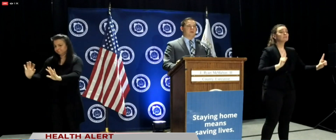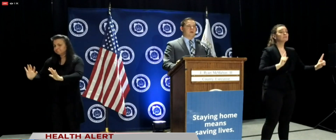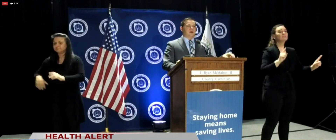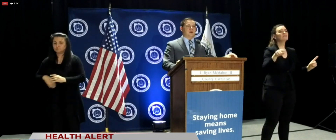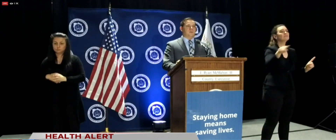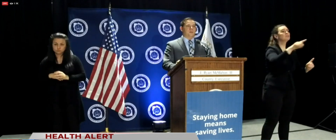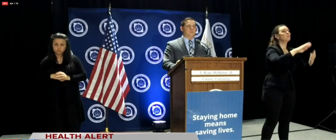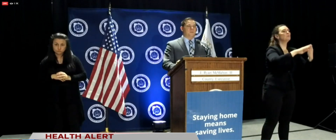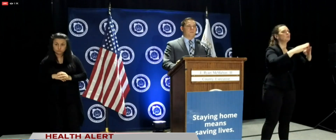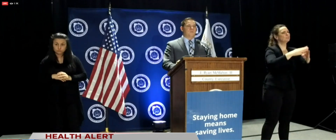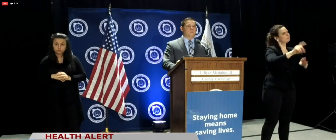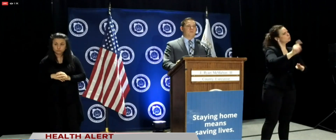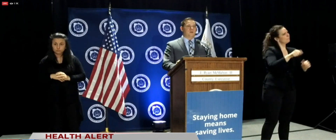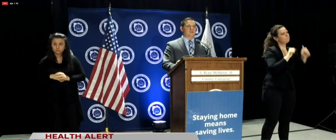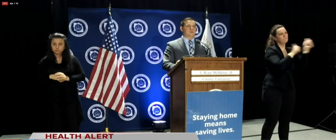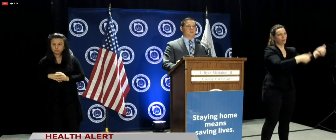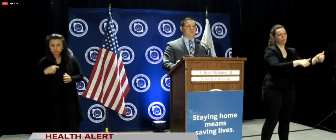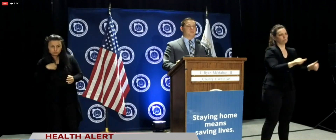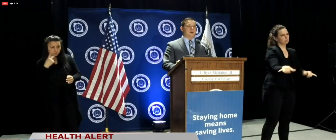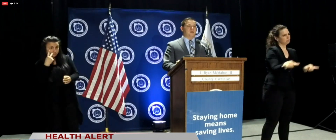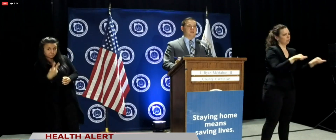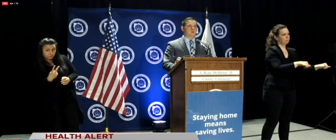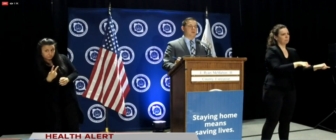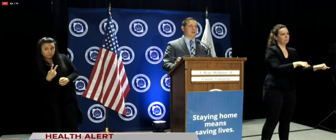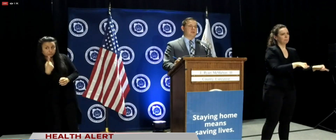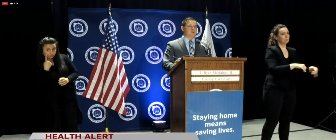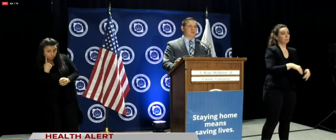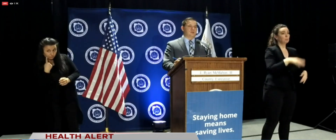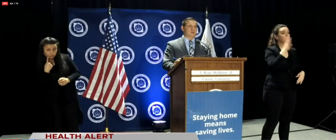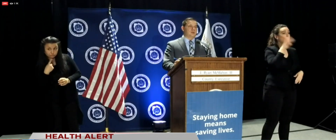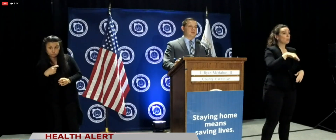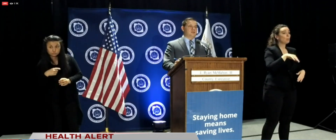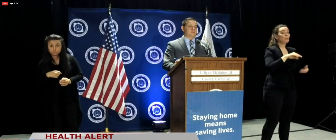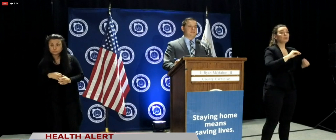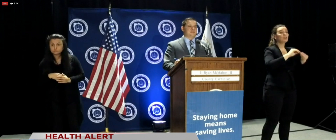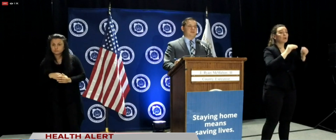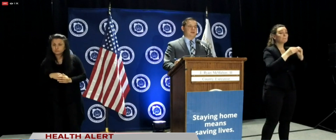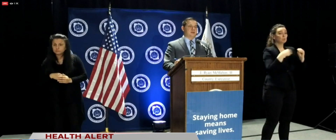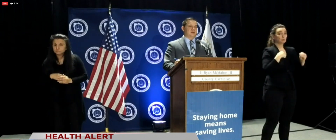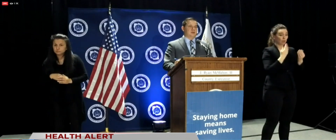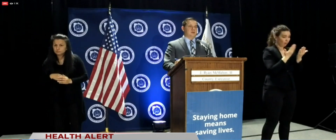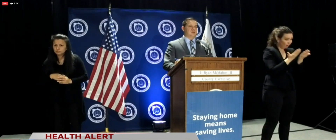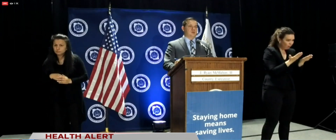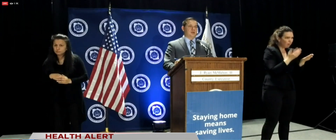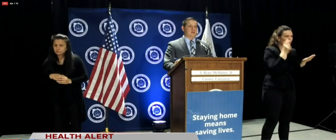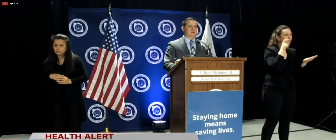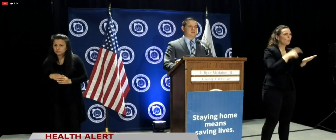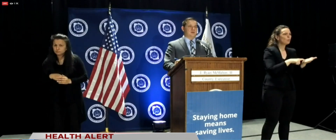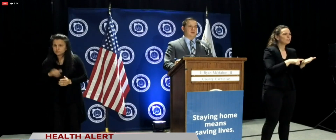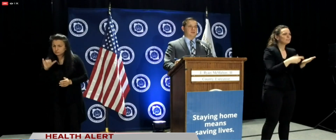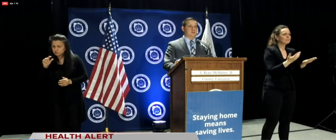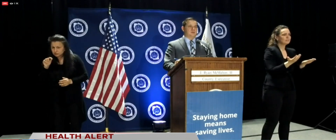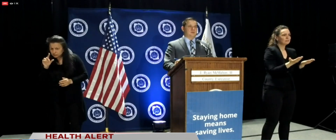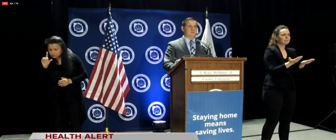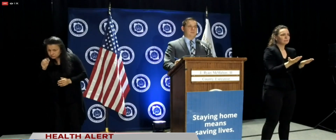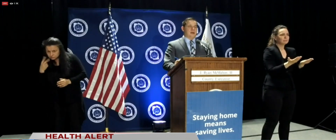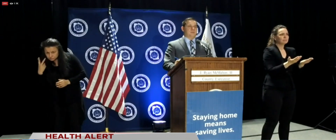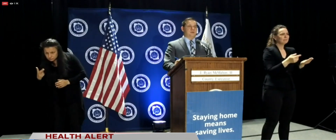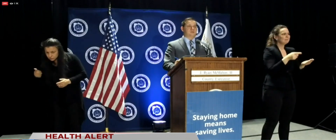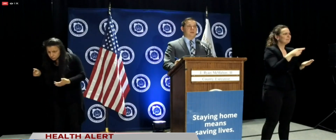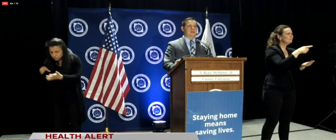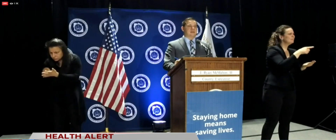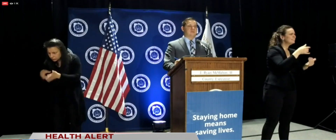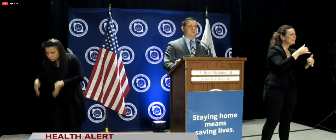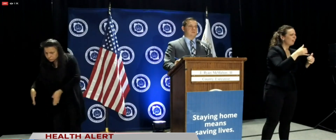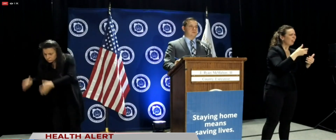mapping via some of the municipalities, we look at the specific streets. There's various